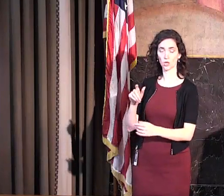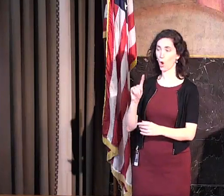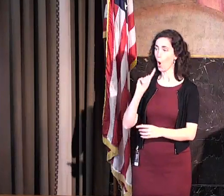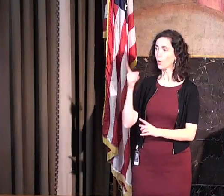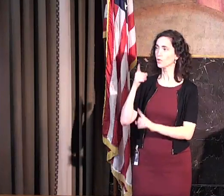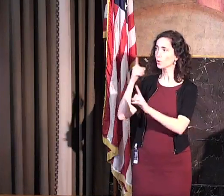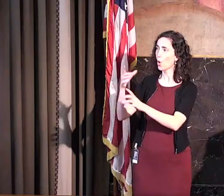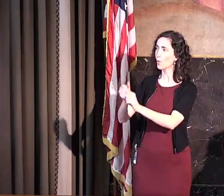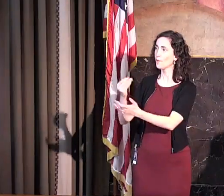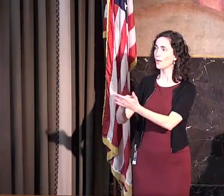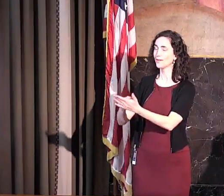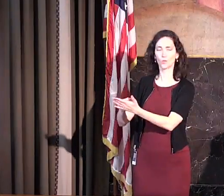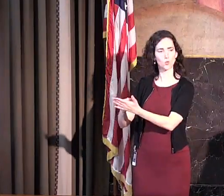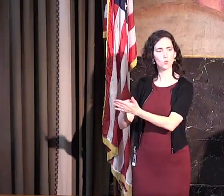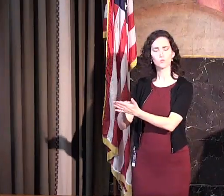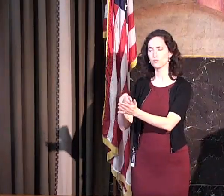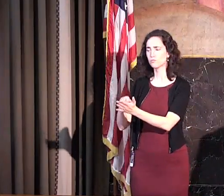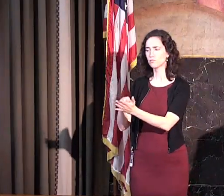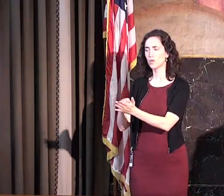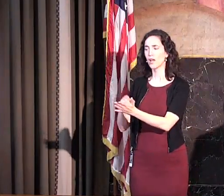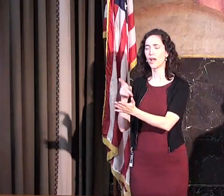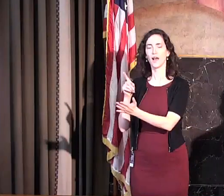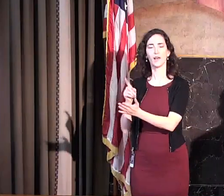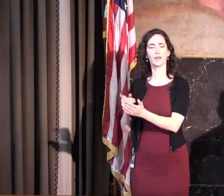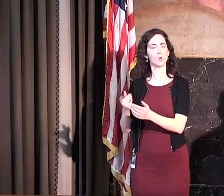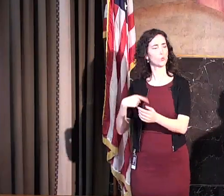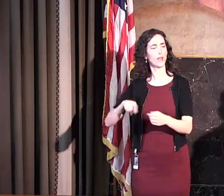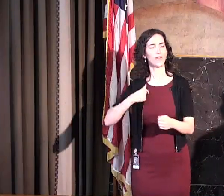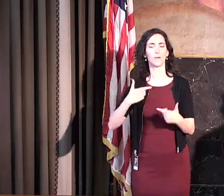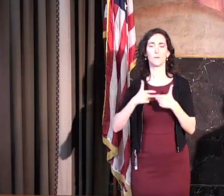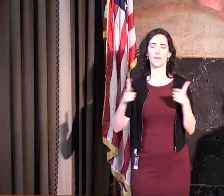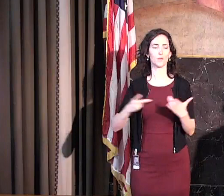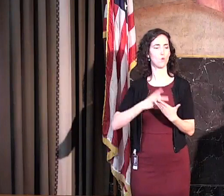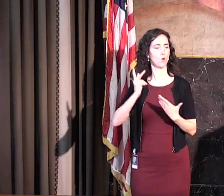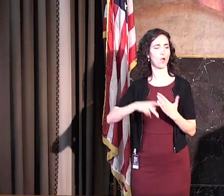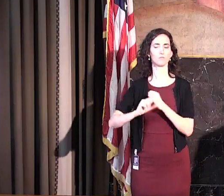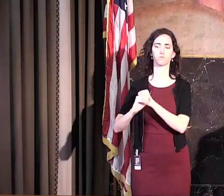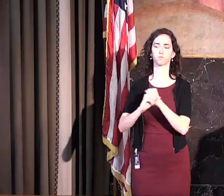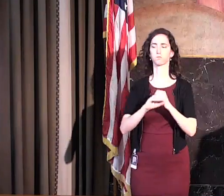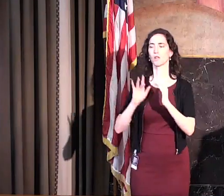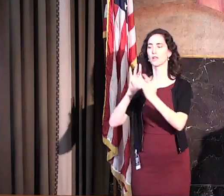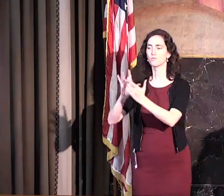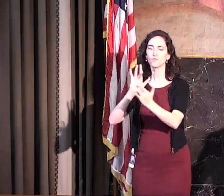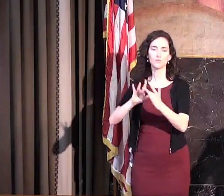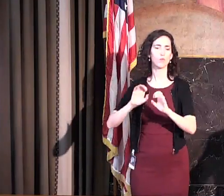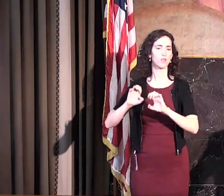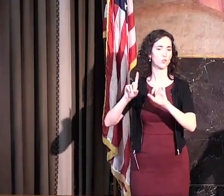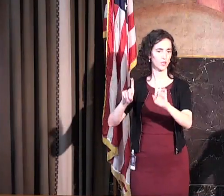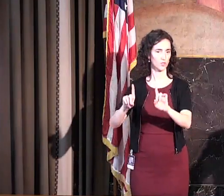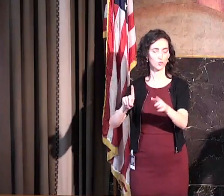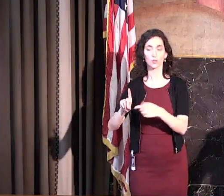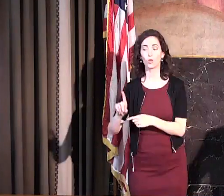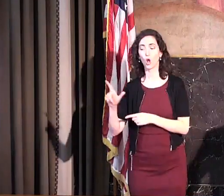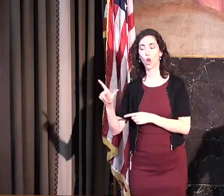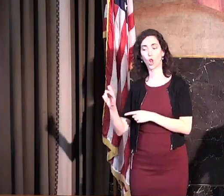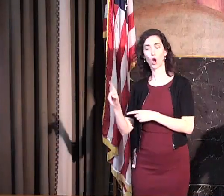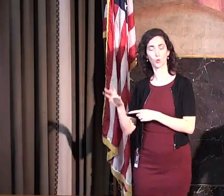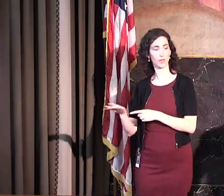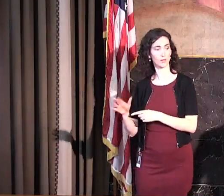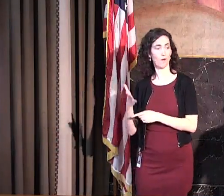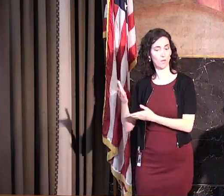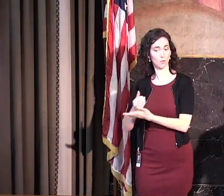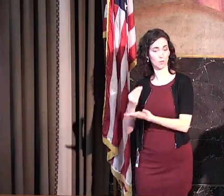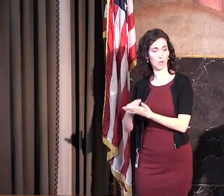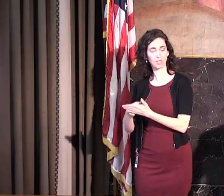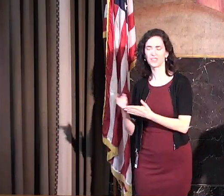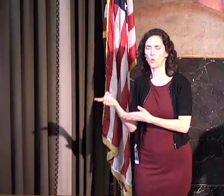The lottery is part of our outreach and education campaign, and I believe that it is being